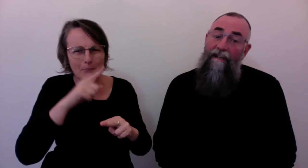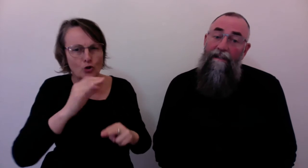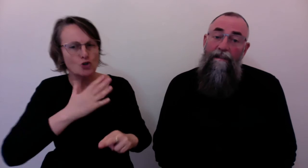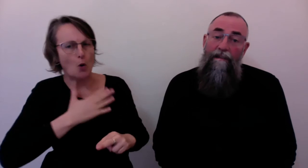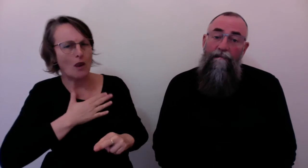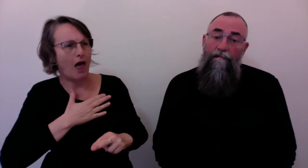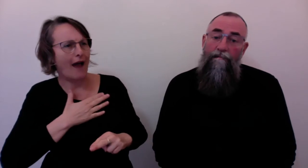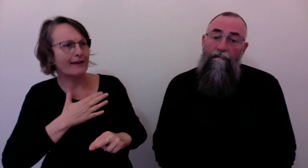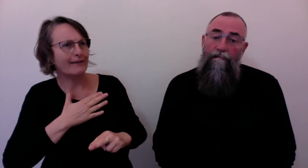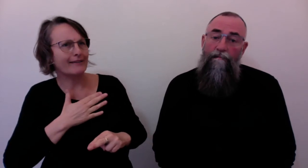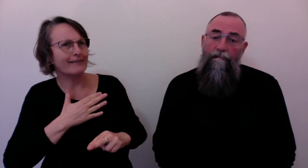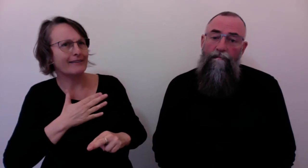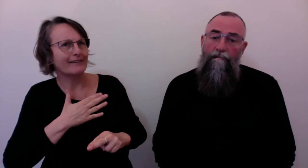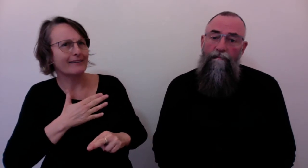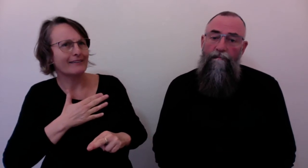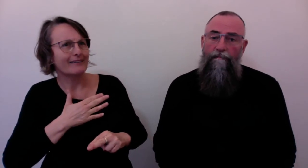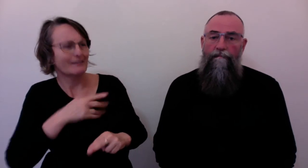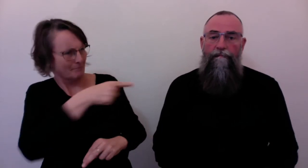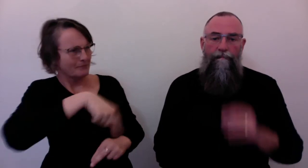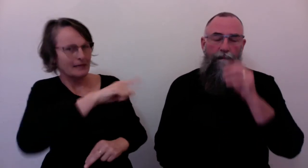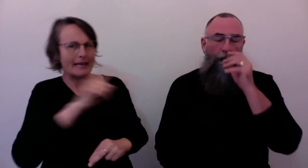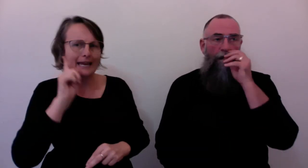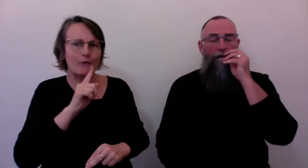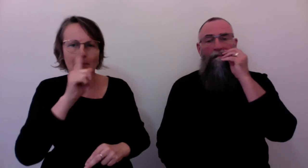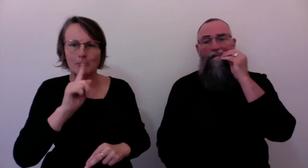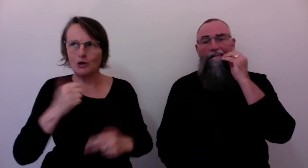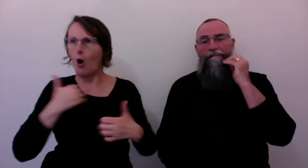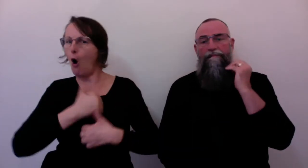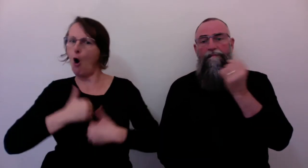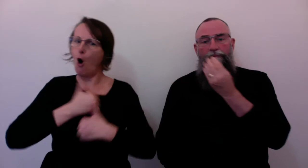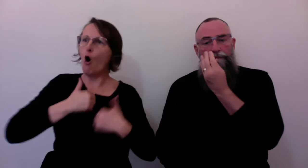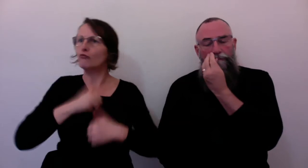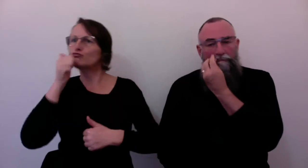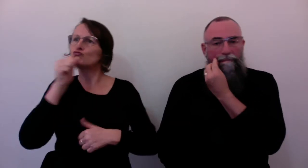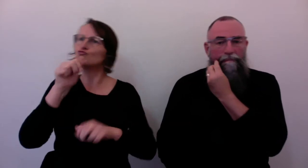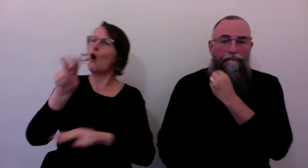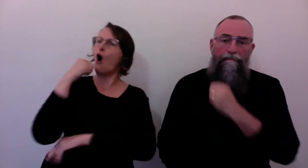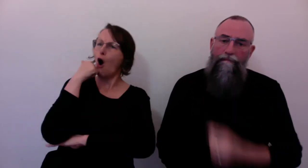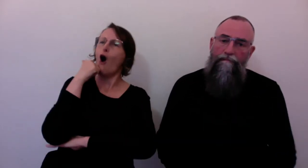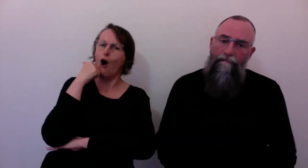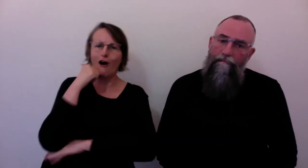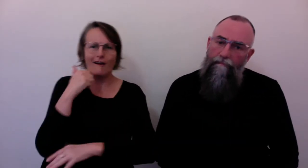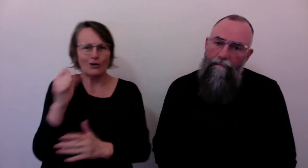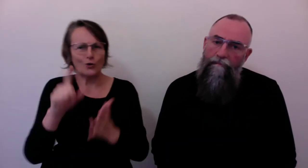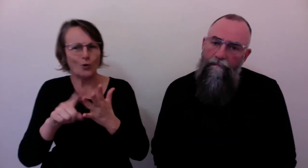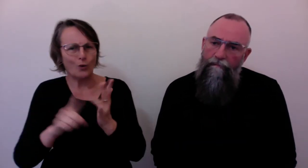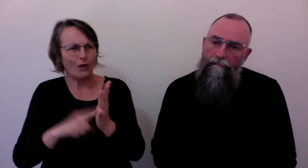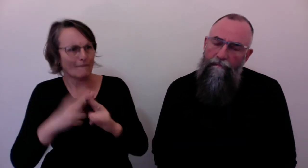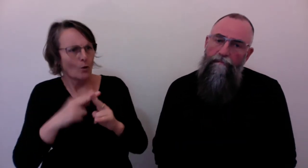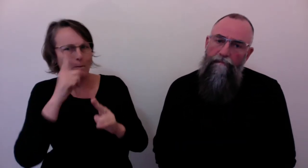Auslan because it seems like it's just entertainment for a lot of people on the side for able-bodied people. I wonder if that's, and I'm opening up,